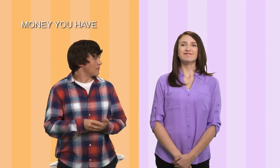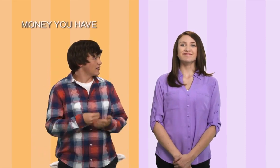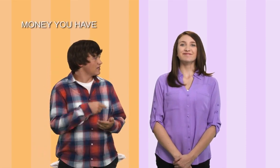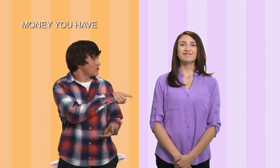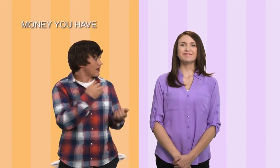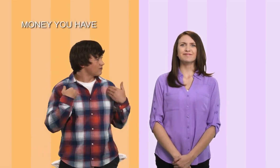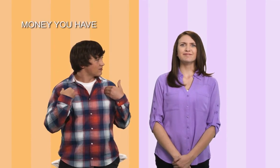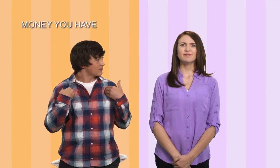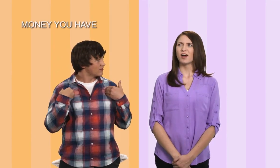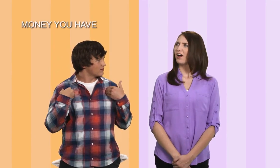Money you have?